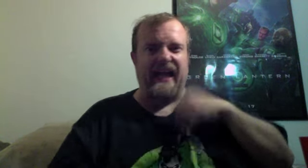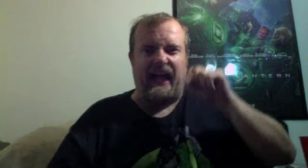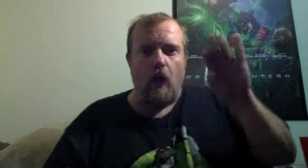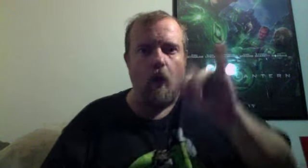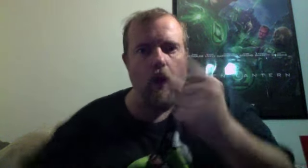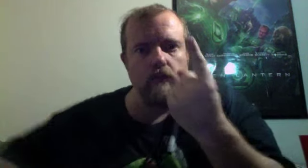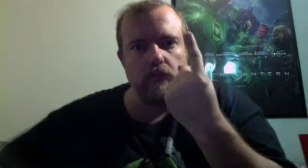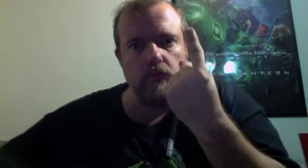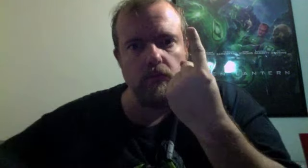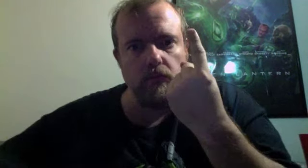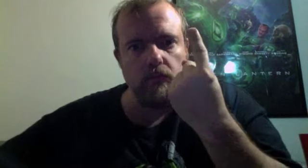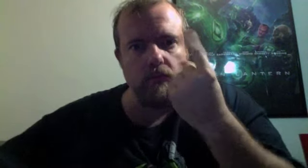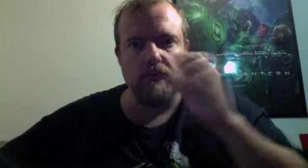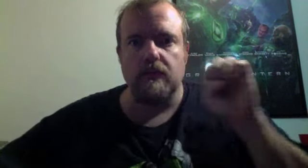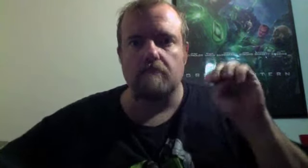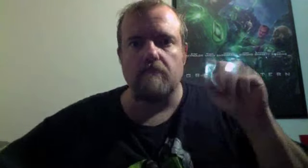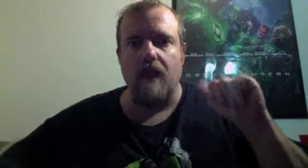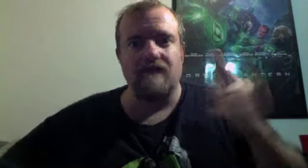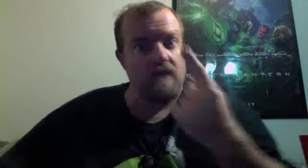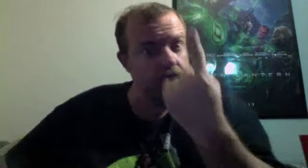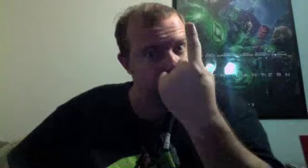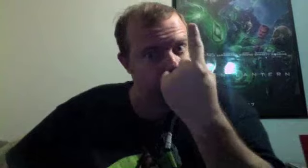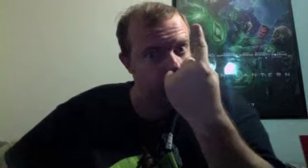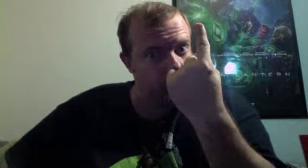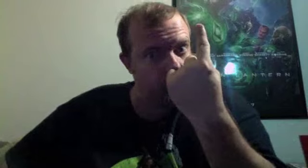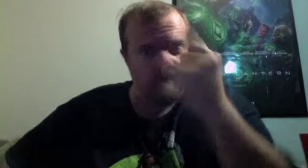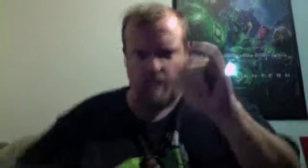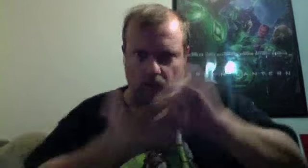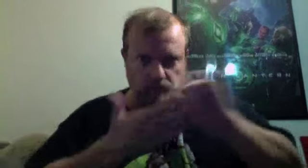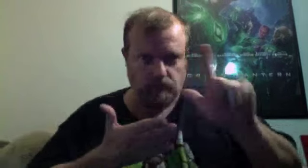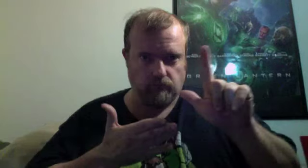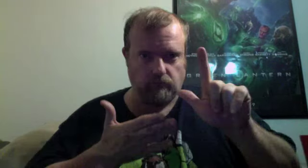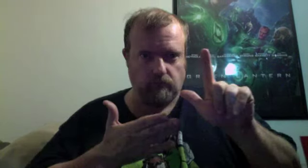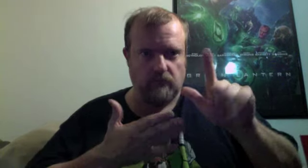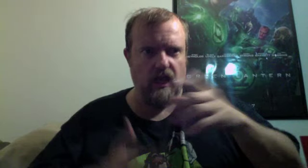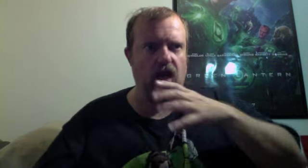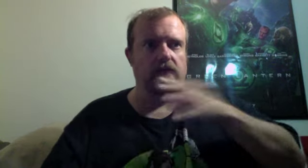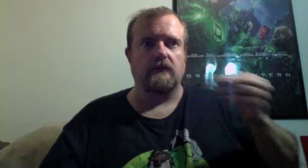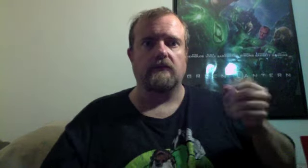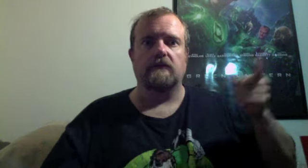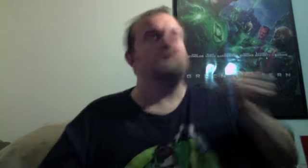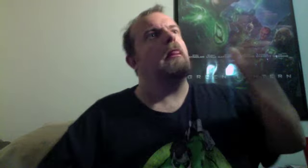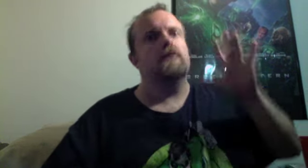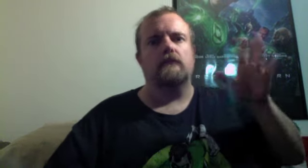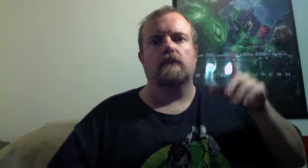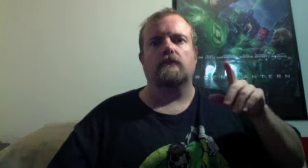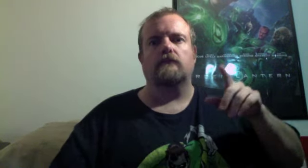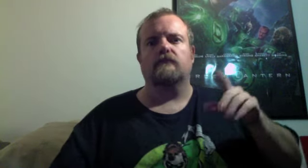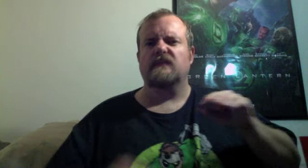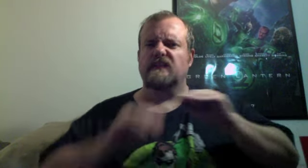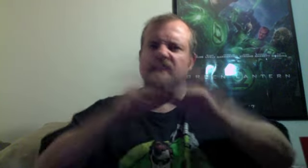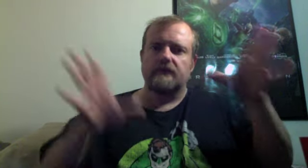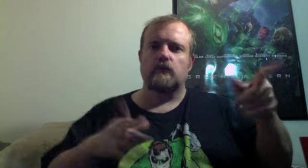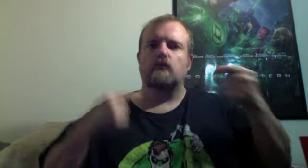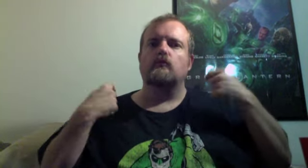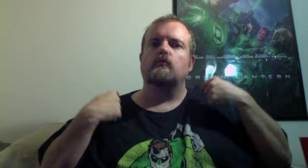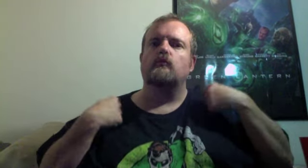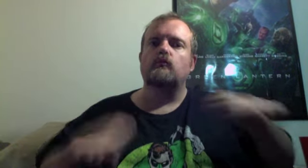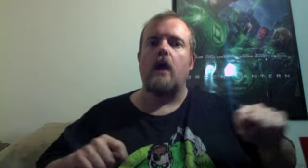The drum revolves slowly to gently toss the prunes as they pump in a preservative, flavorings, and oil. The